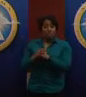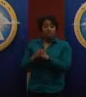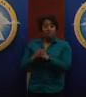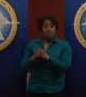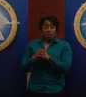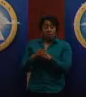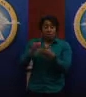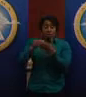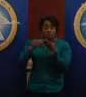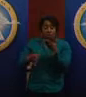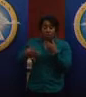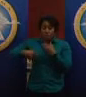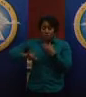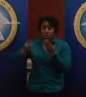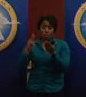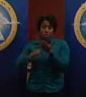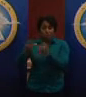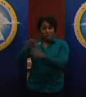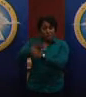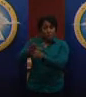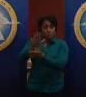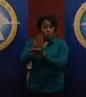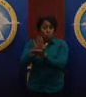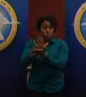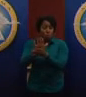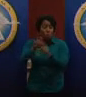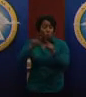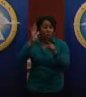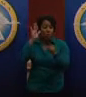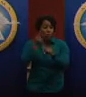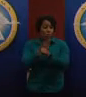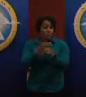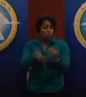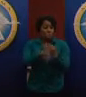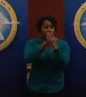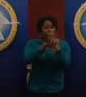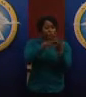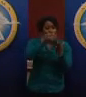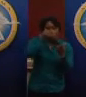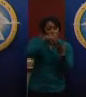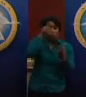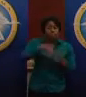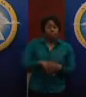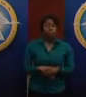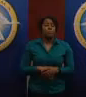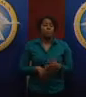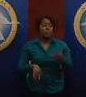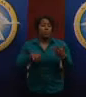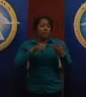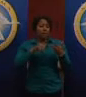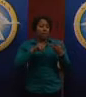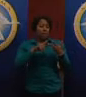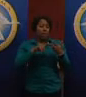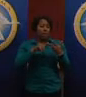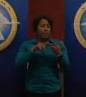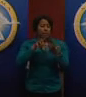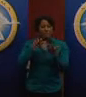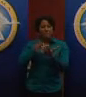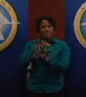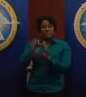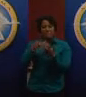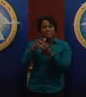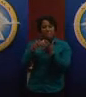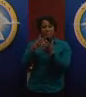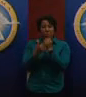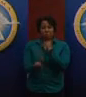local school, but they'll be learning in a different way. And the third piece on this slide is blended. So what's blended mean?